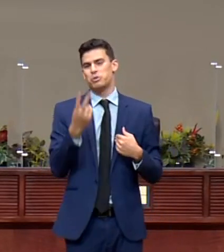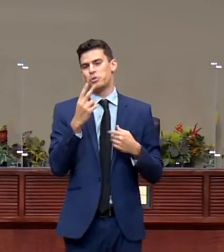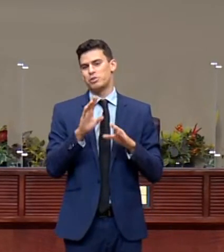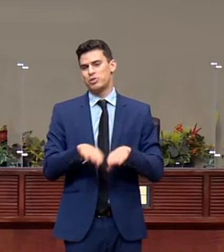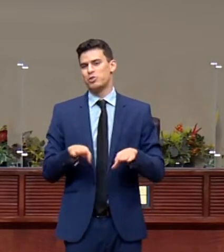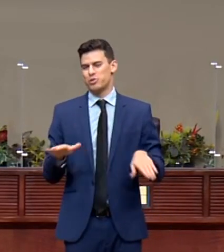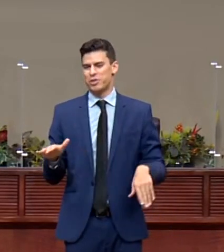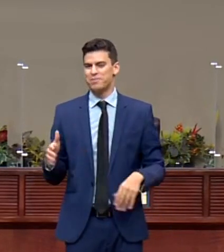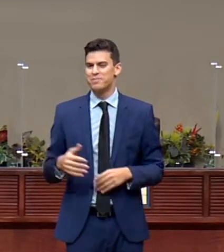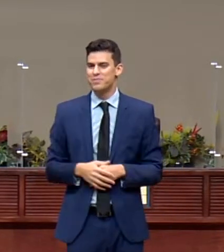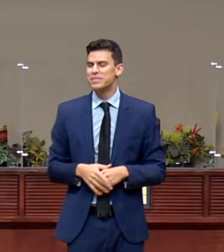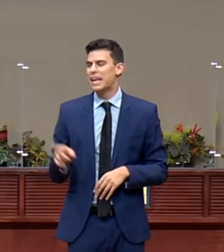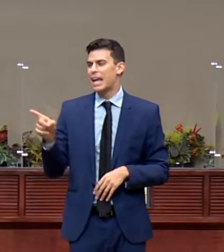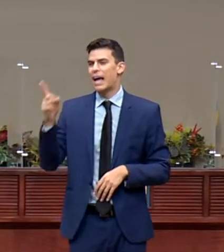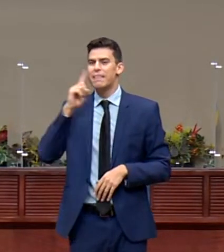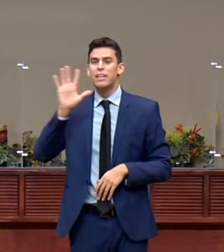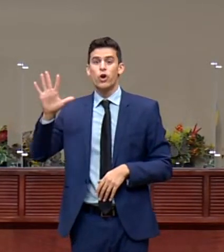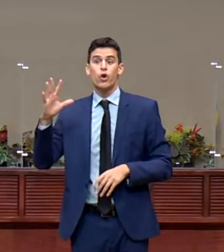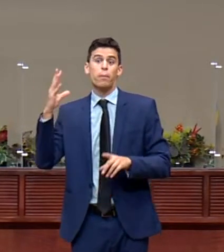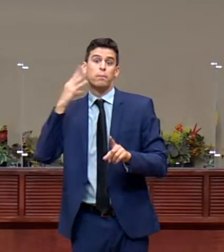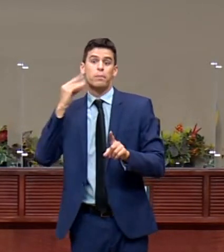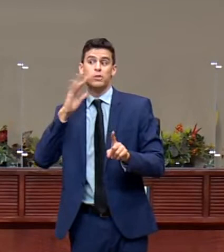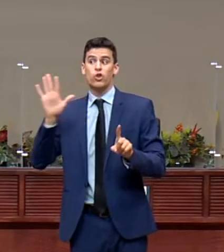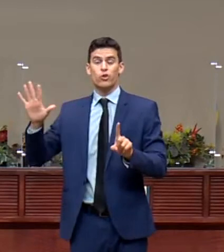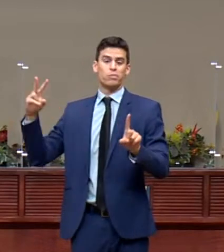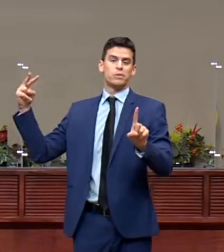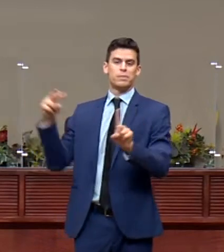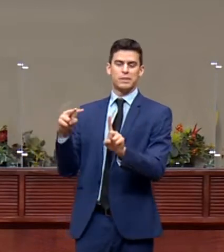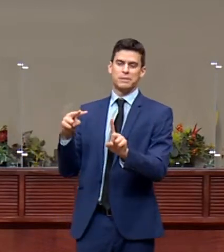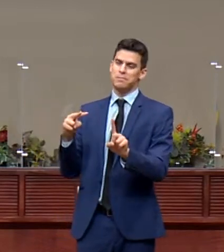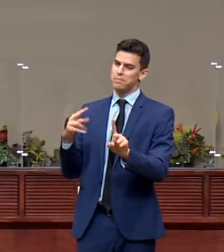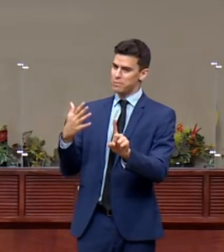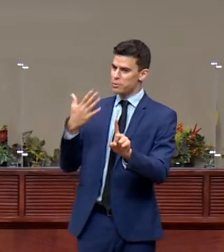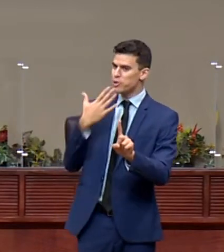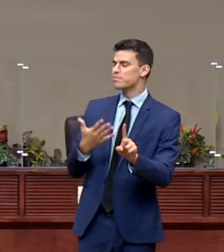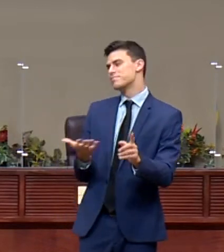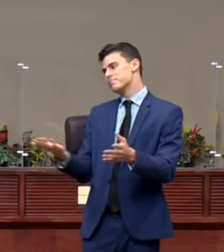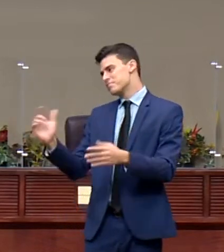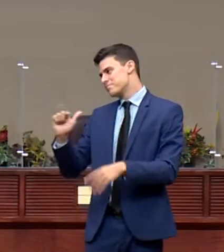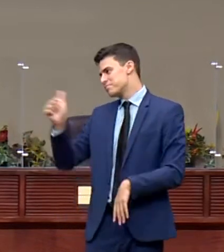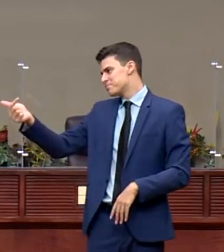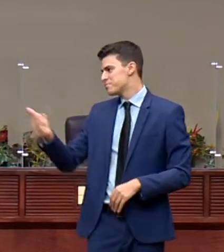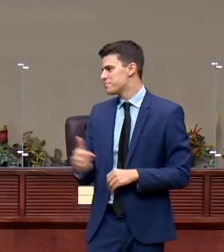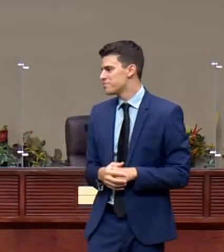think she's going to give you a look at what her life is through that lens. Dr. Kadia?